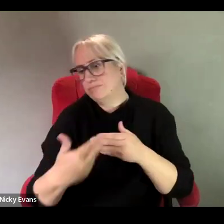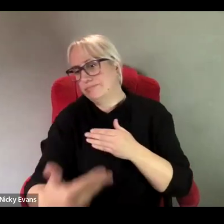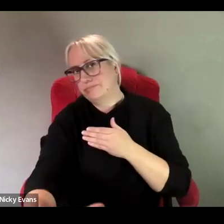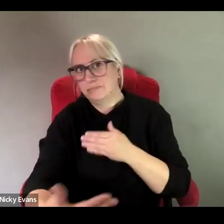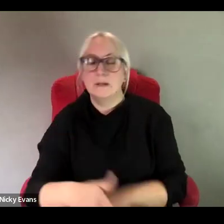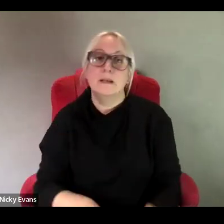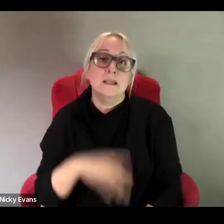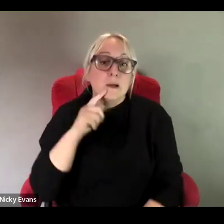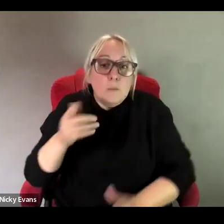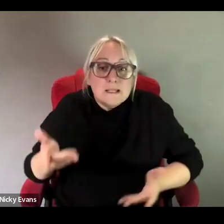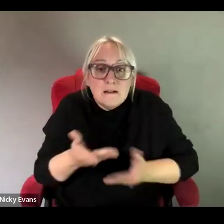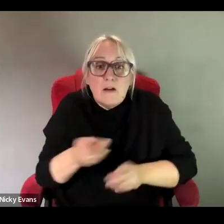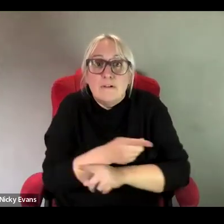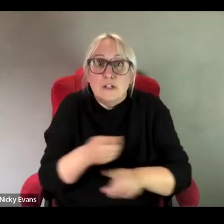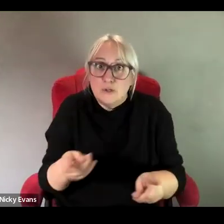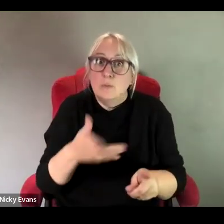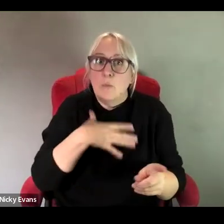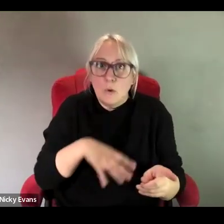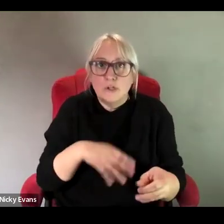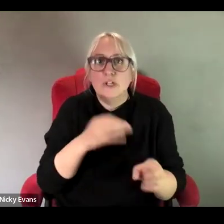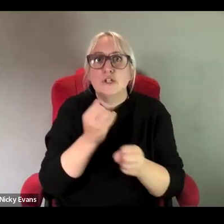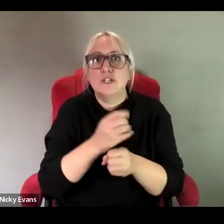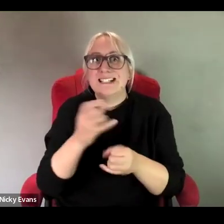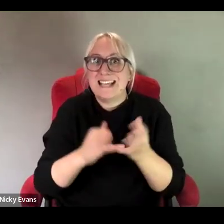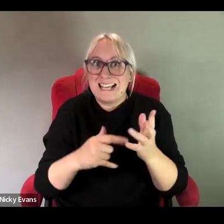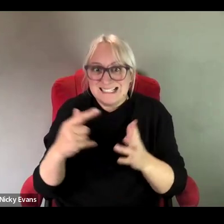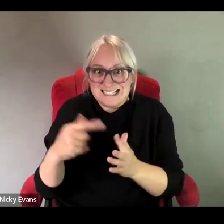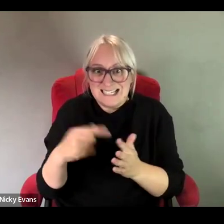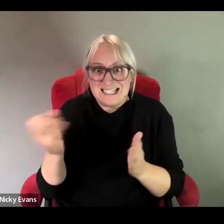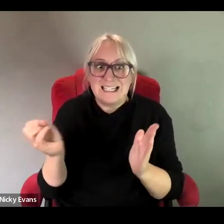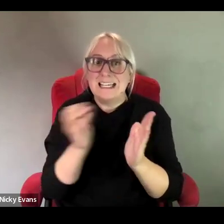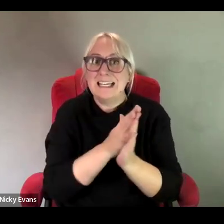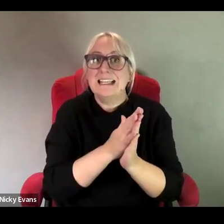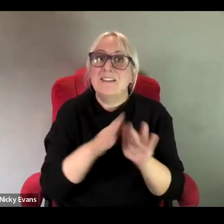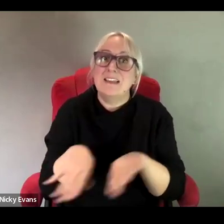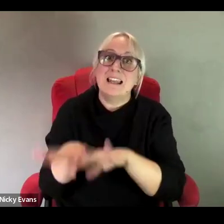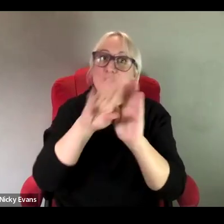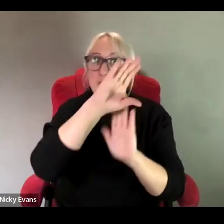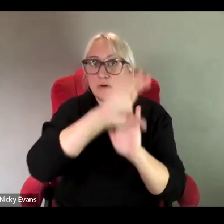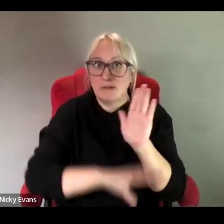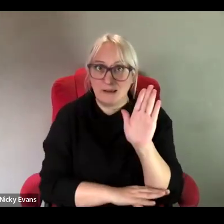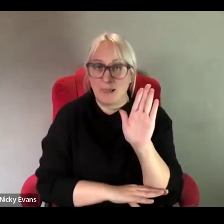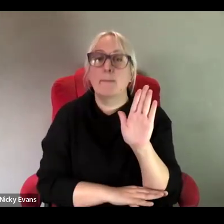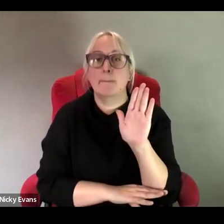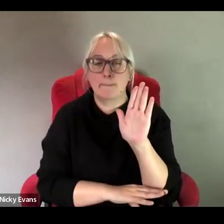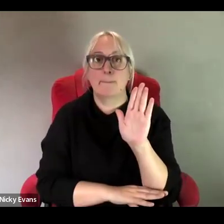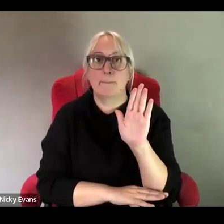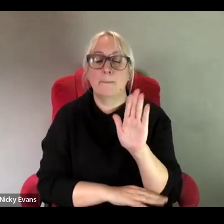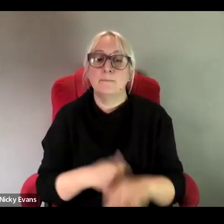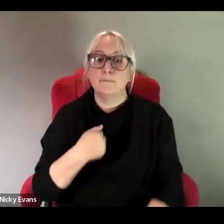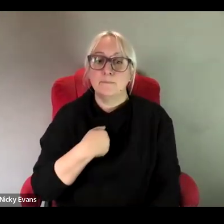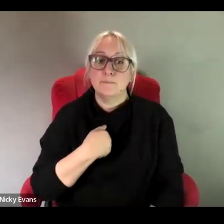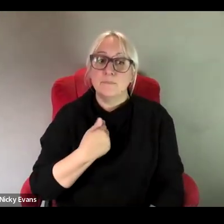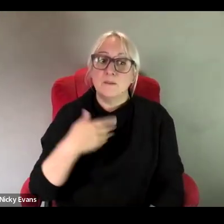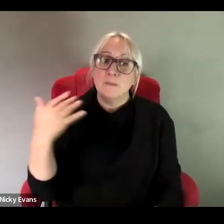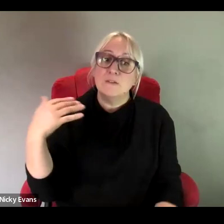GCSE into the national curriculum. I've drafted 2 sides of A4,